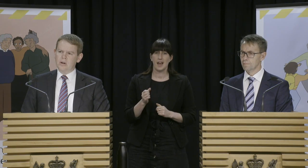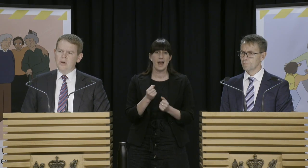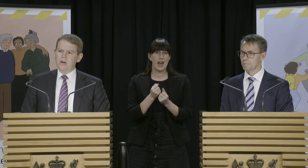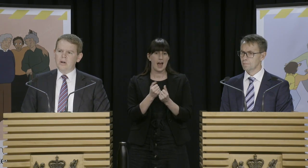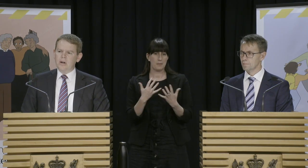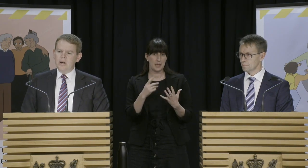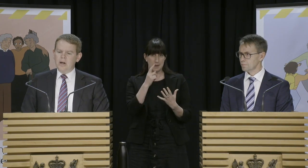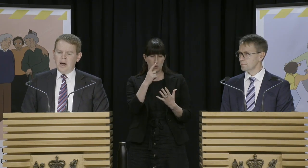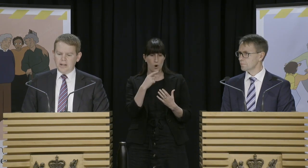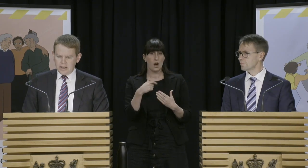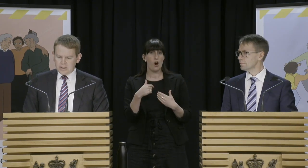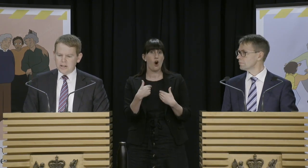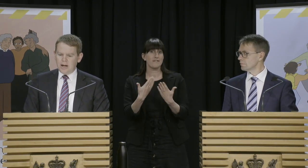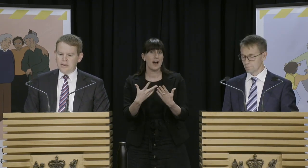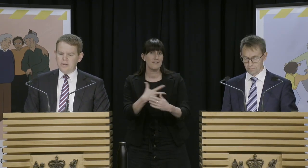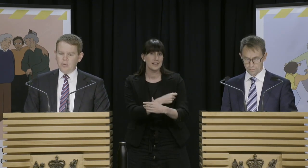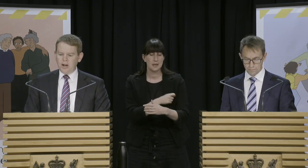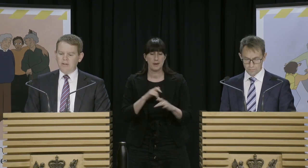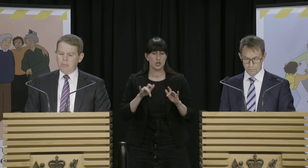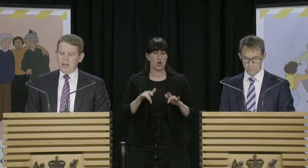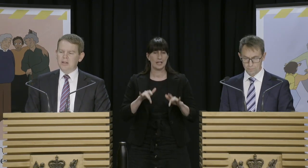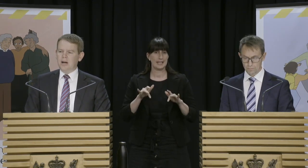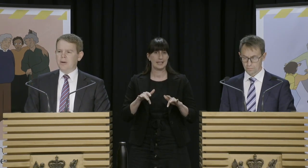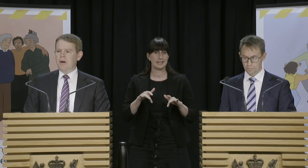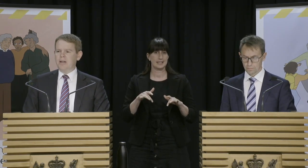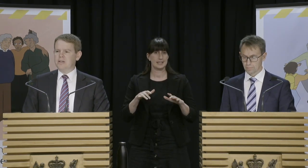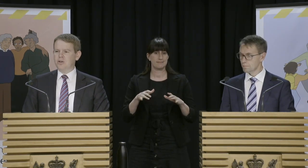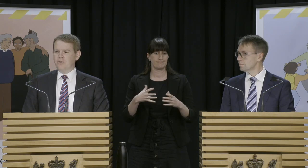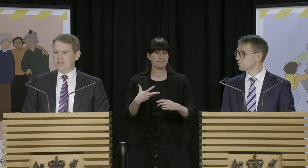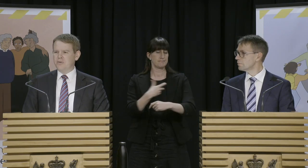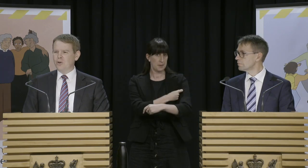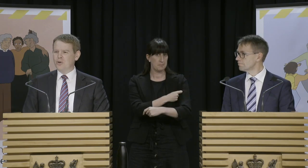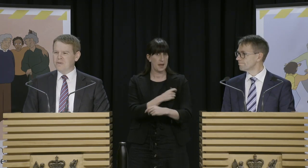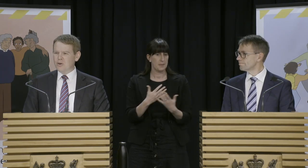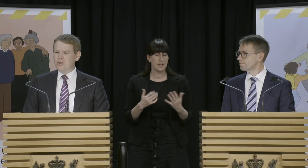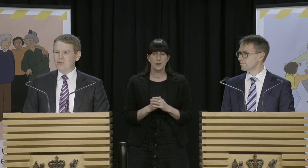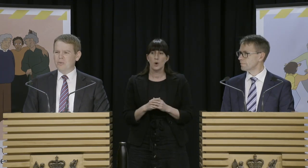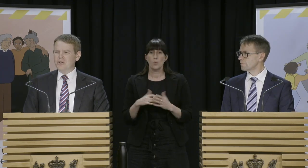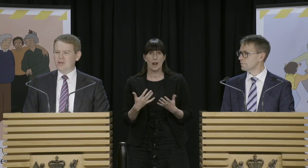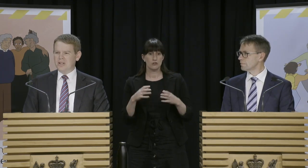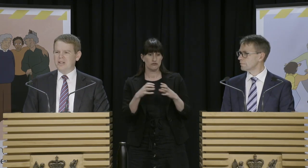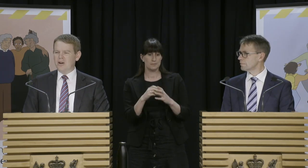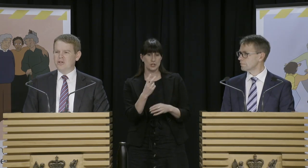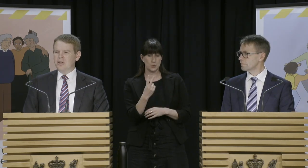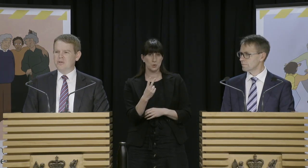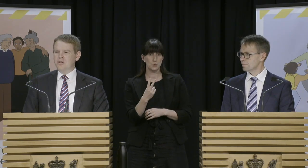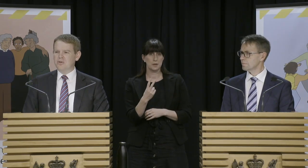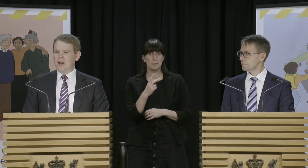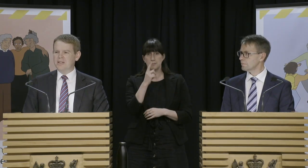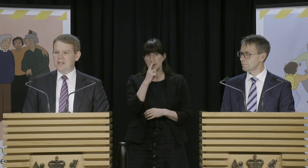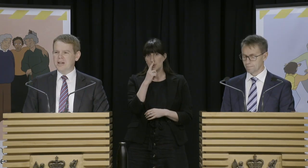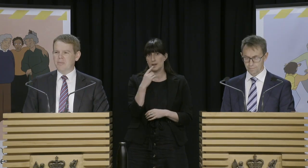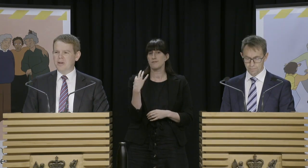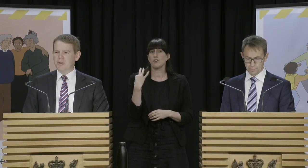haven't had a chance to take it up yet? Yes, they will have been, and obviously it's voluntary for Group 2, but we'd certainly encourage them